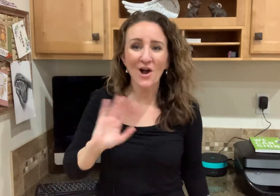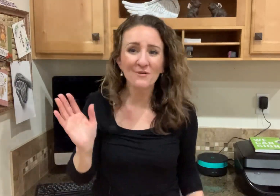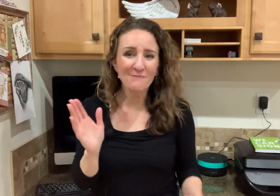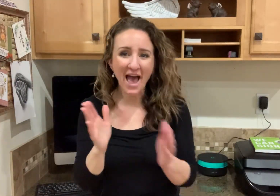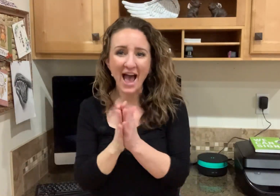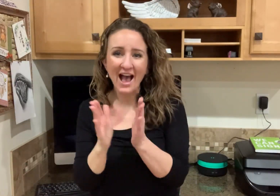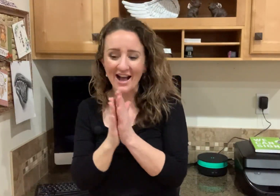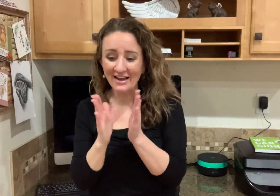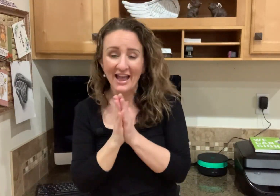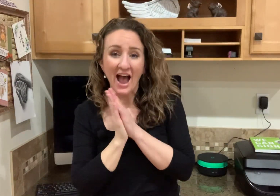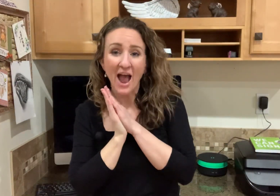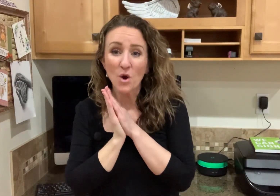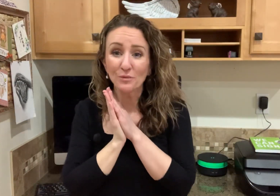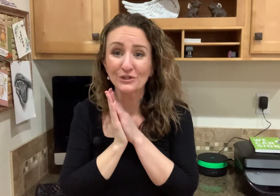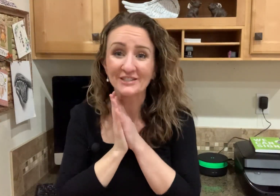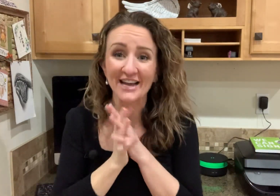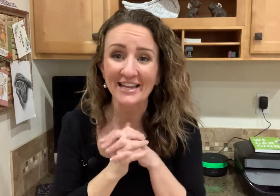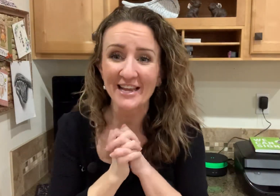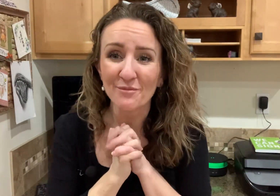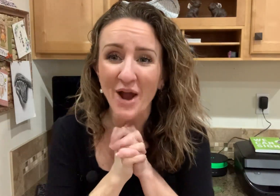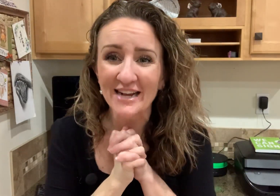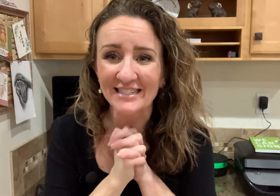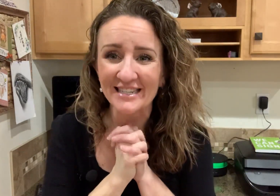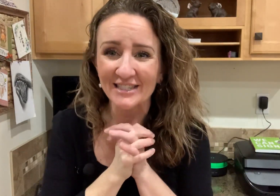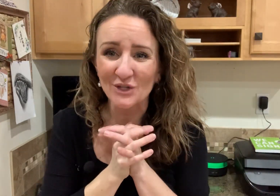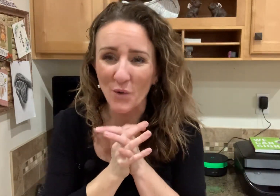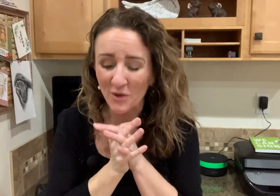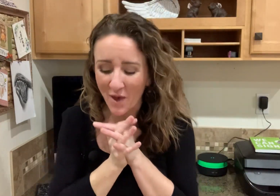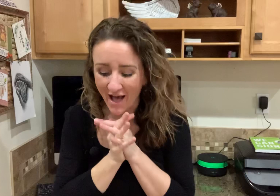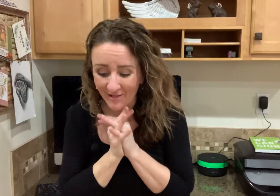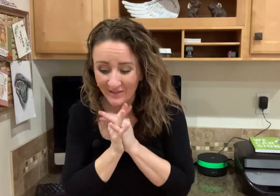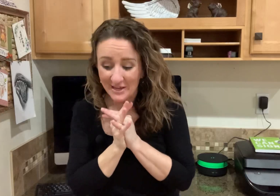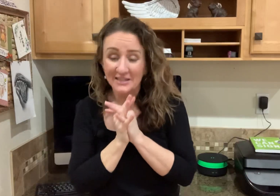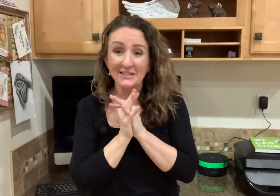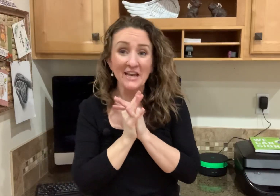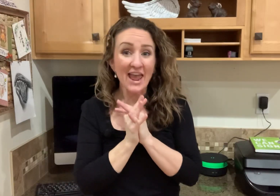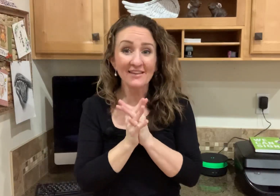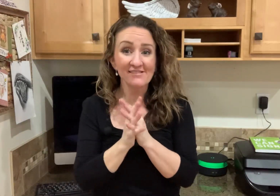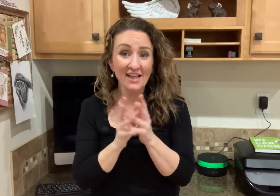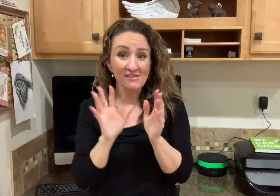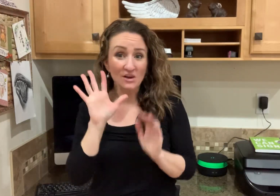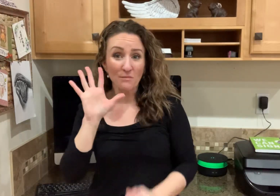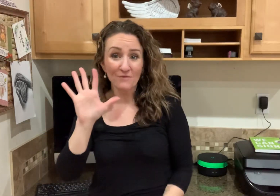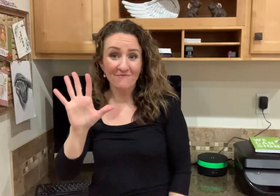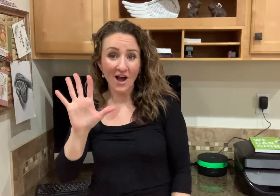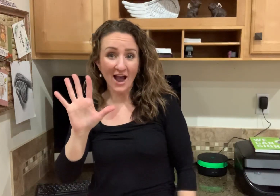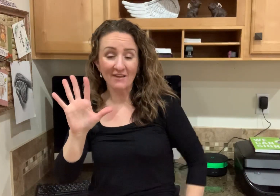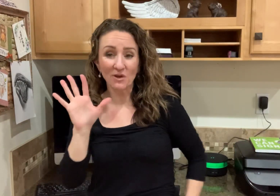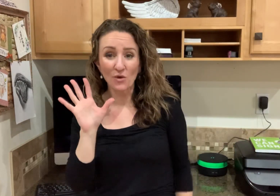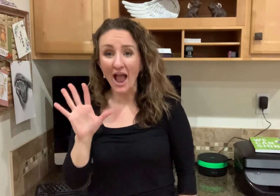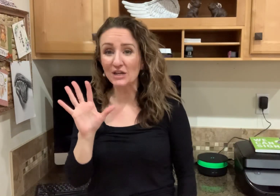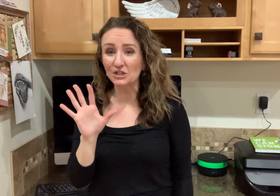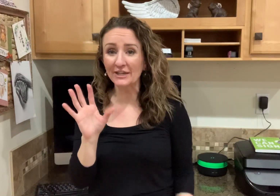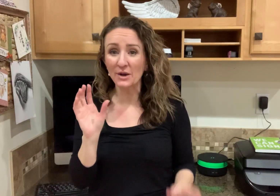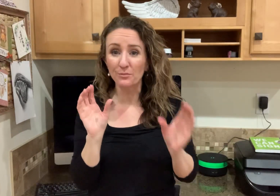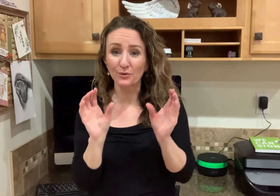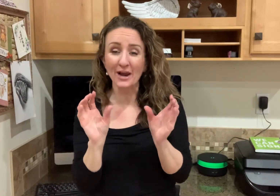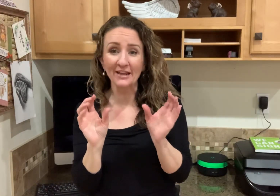welcome back. I hope your studying and practicing is going well. Today is lesson number 5, and we're actually going to break